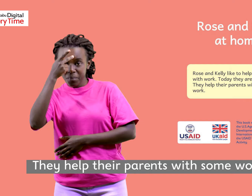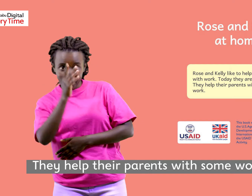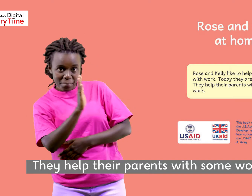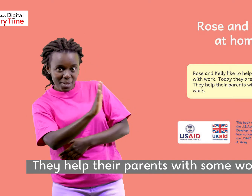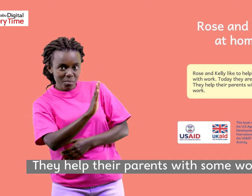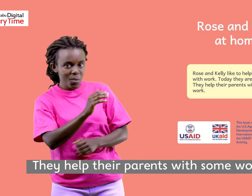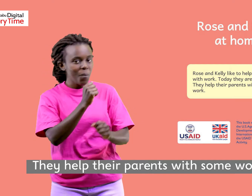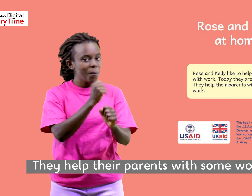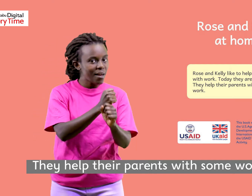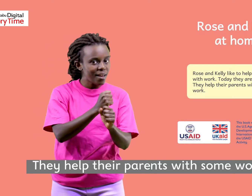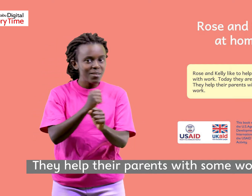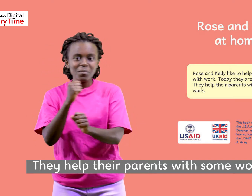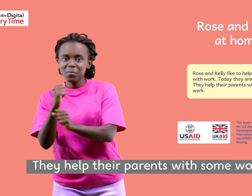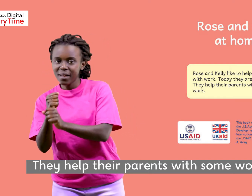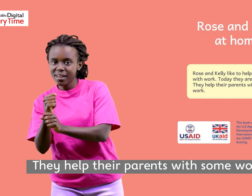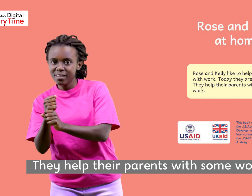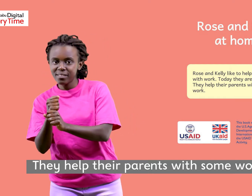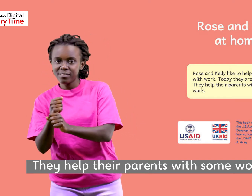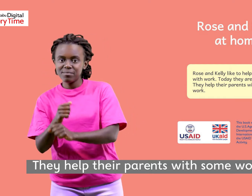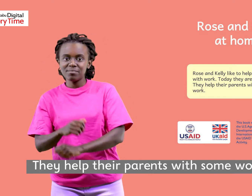They help their parents with some work.